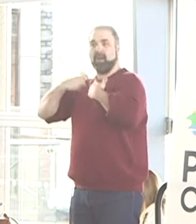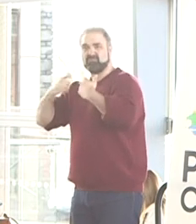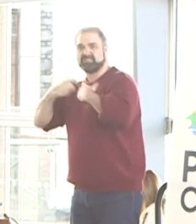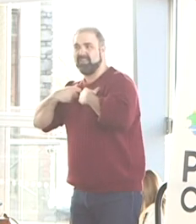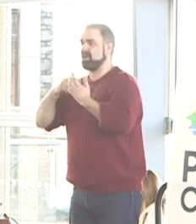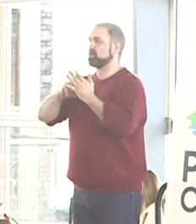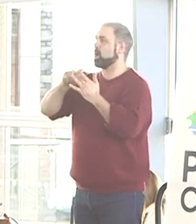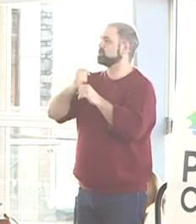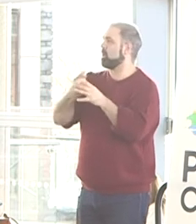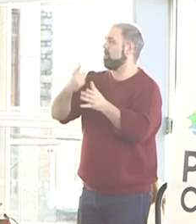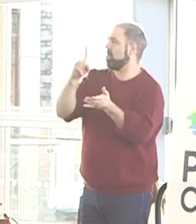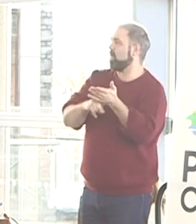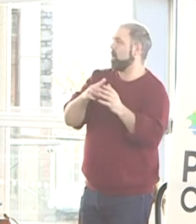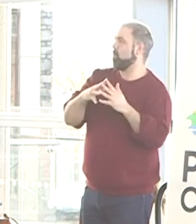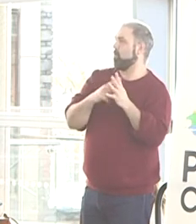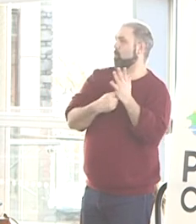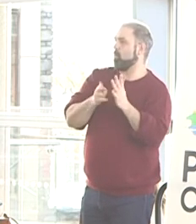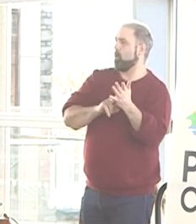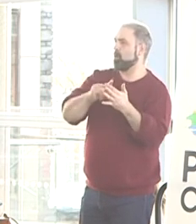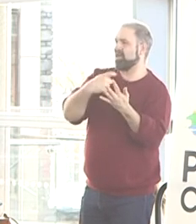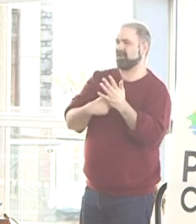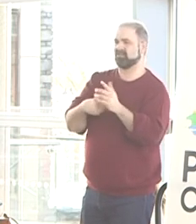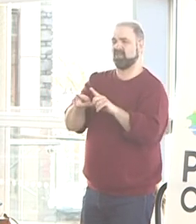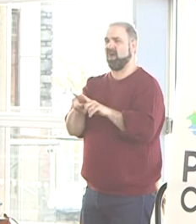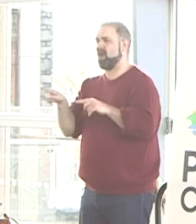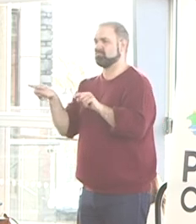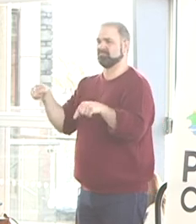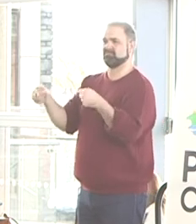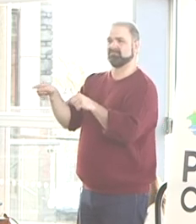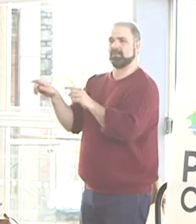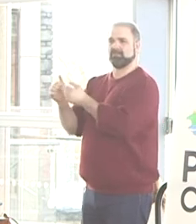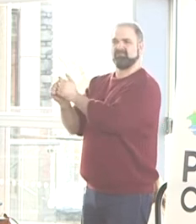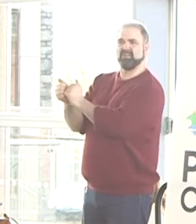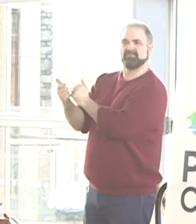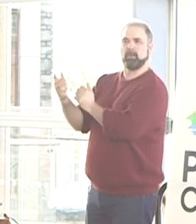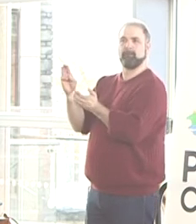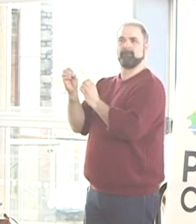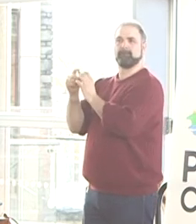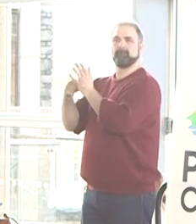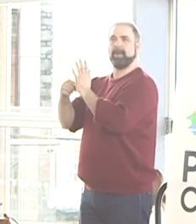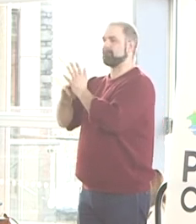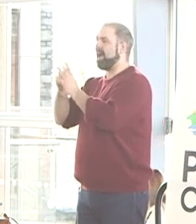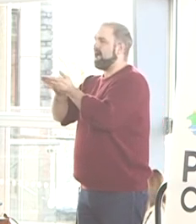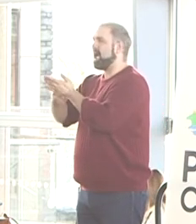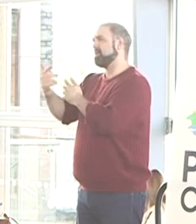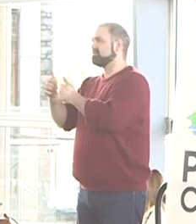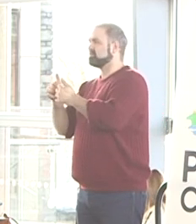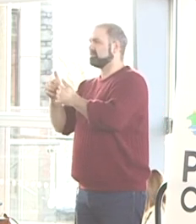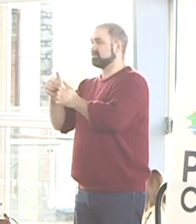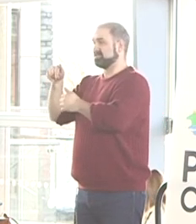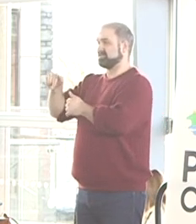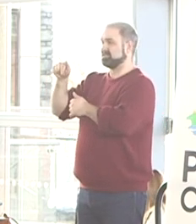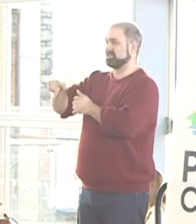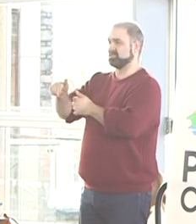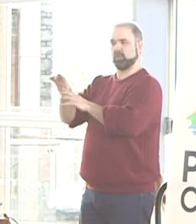Warner, who was sort of Robin to Peter's Batman. I can't think of another way of putting it. And they were from? They were from CHE's